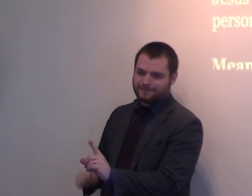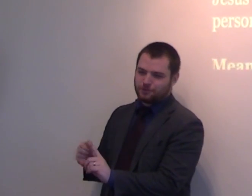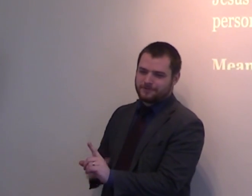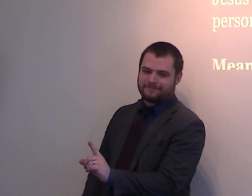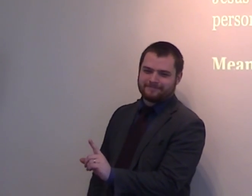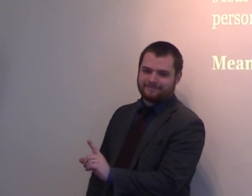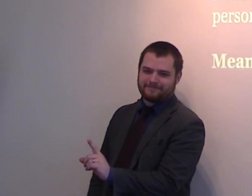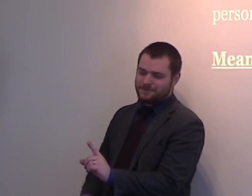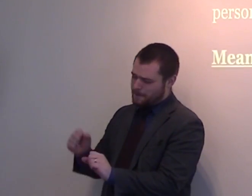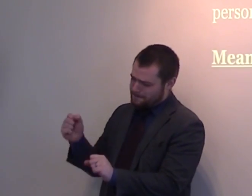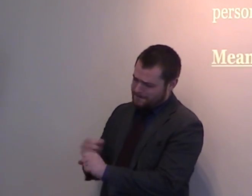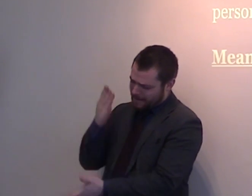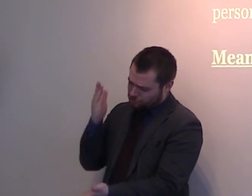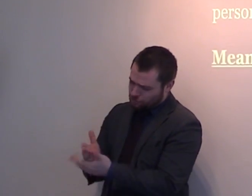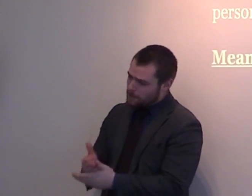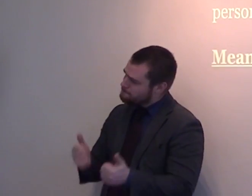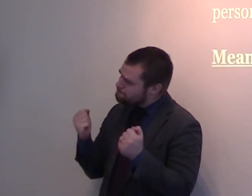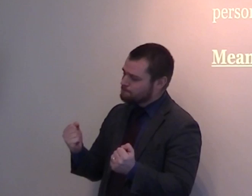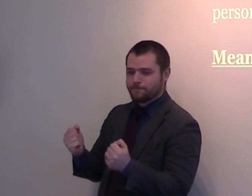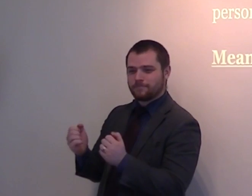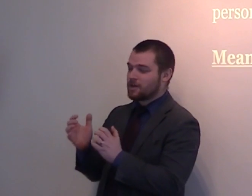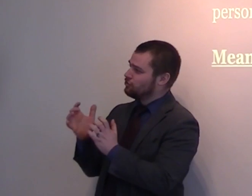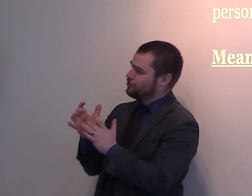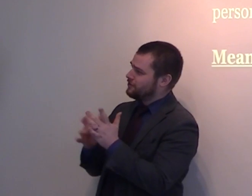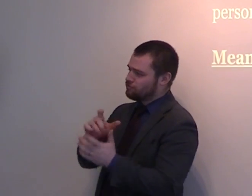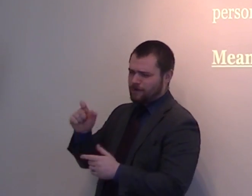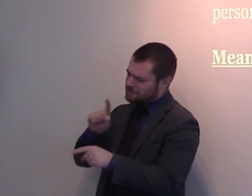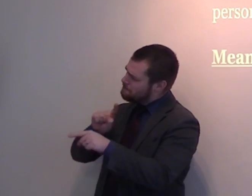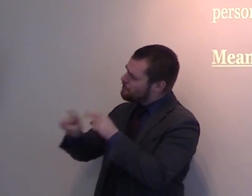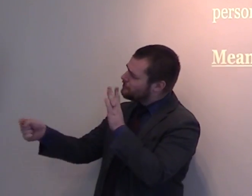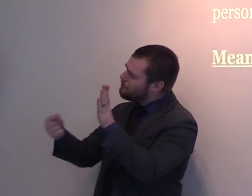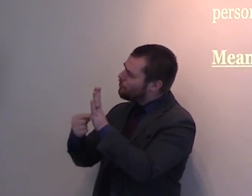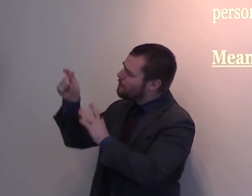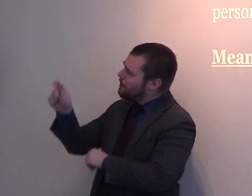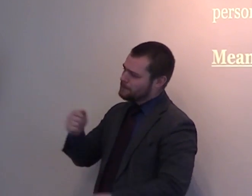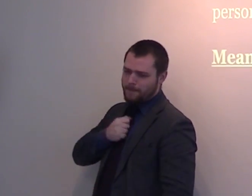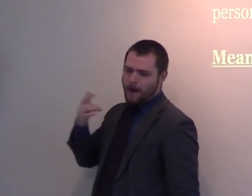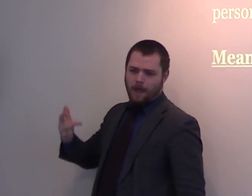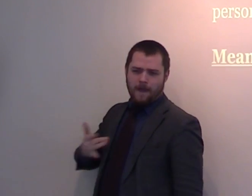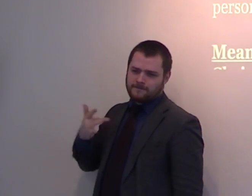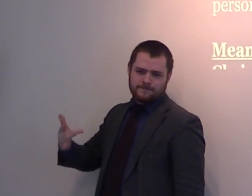I should make sure Jesus Christ is the most important person in my life.